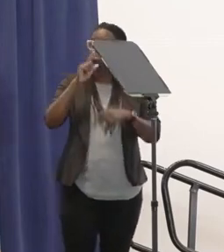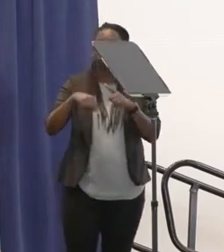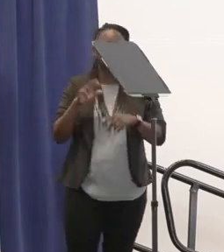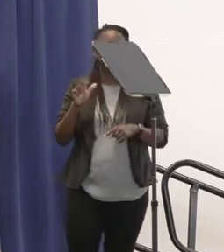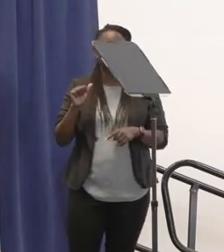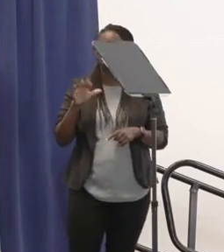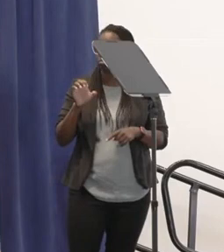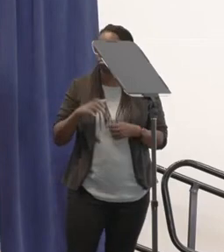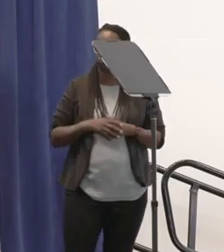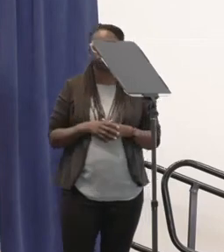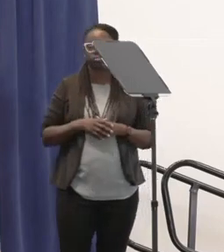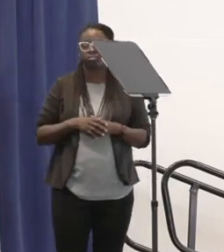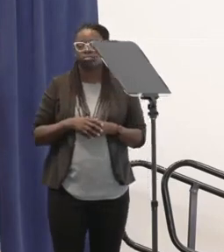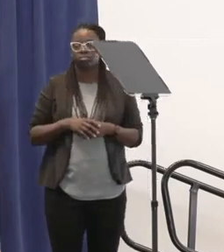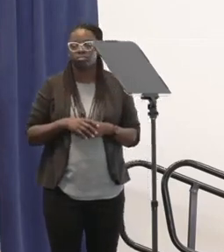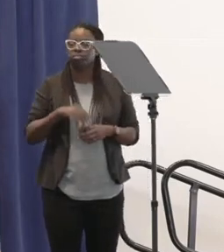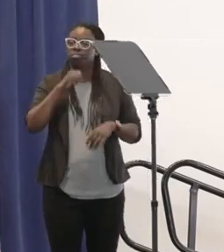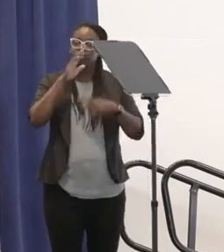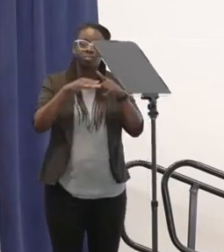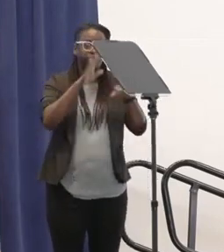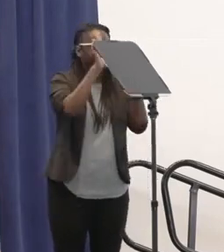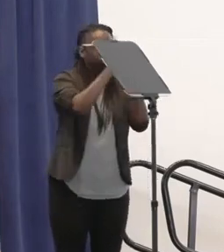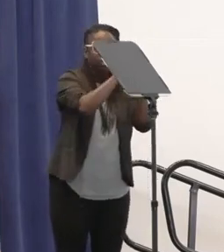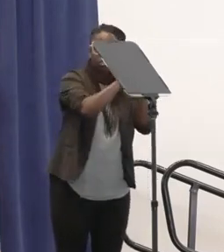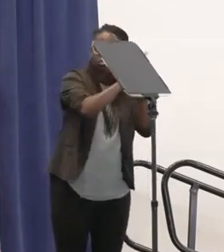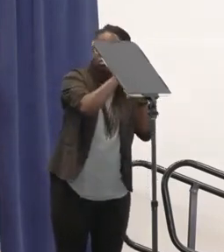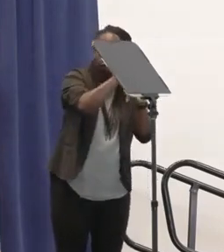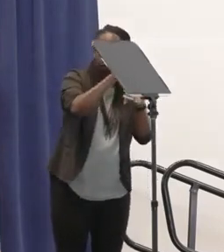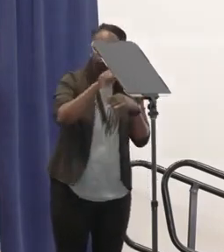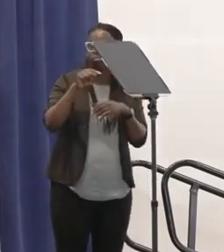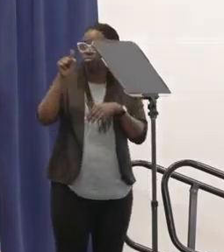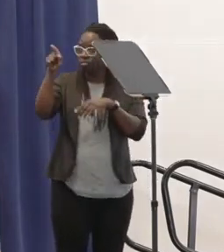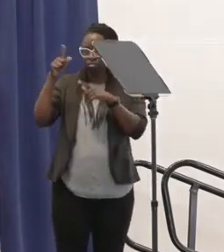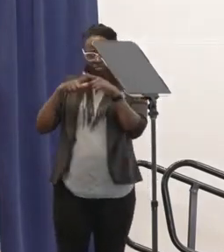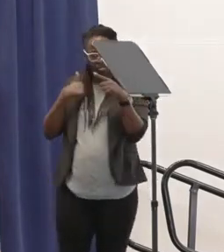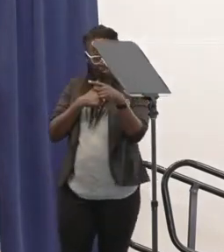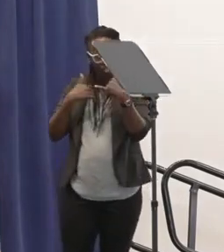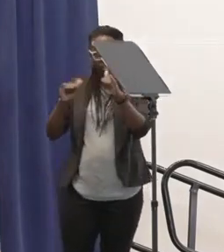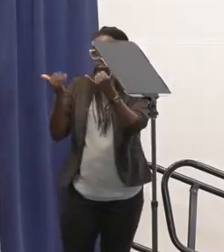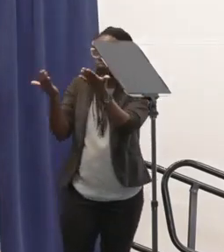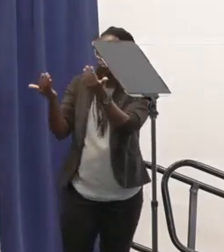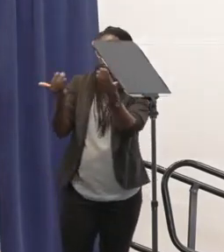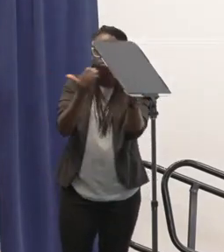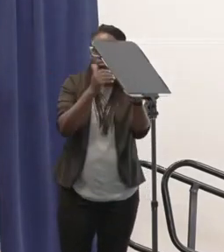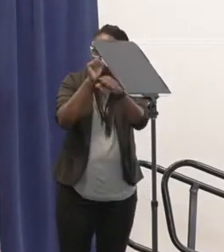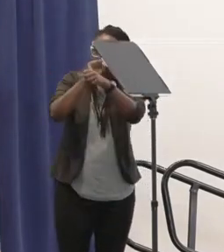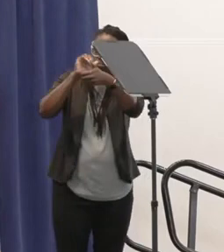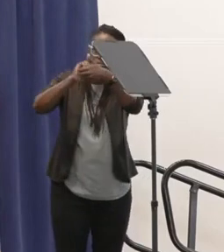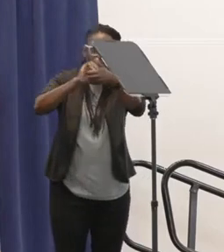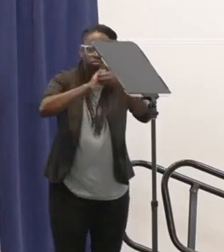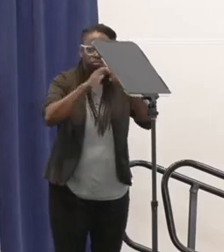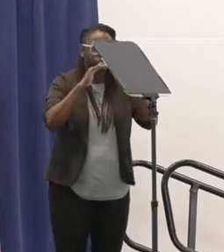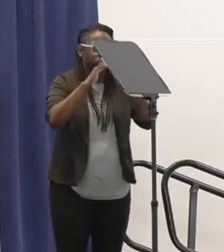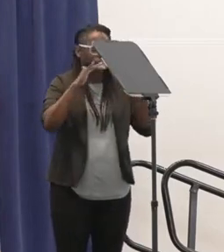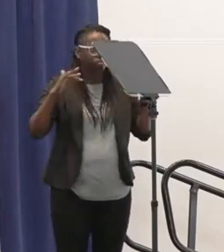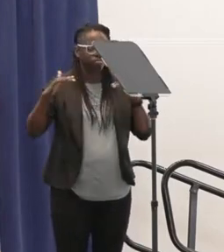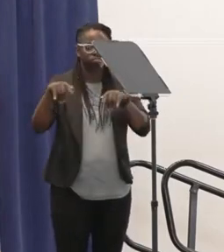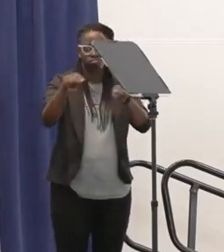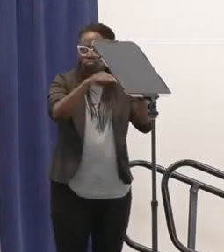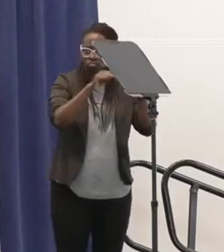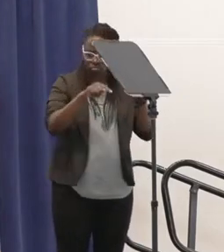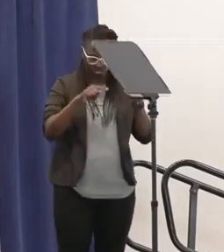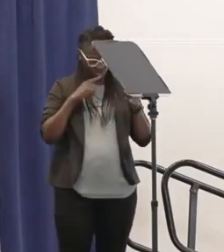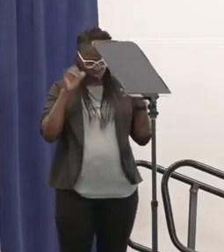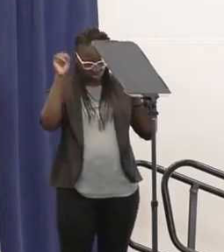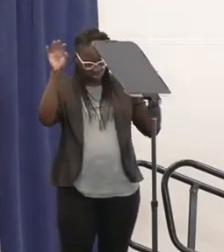for example, utilizing diversity, equity, and inclusion efforts. All of these efforts remain legal, and